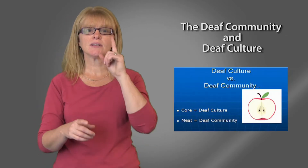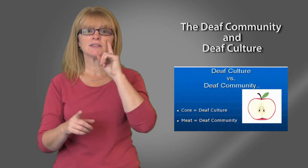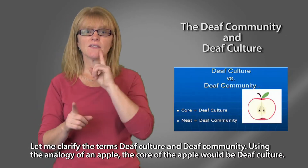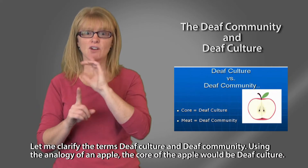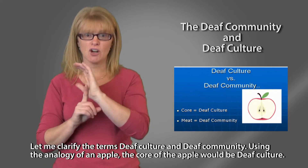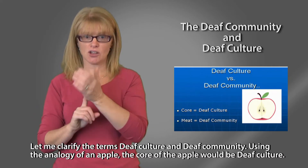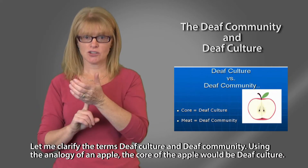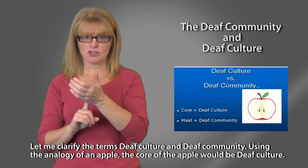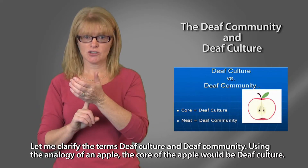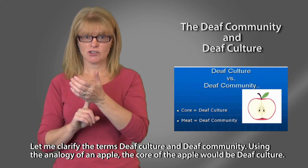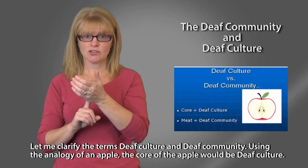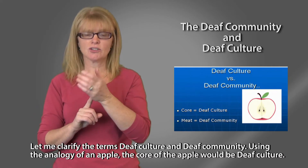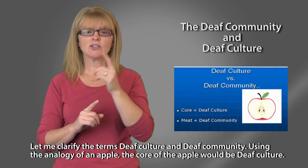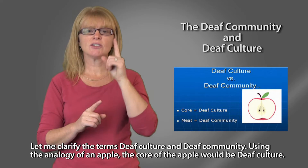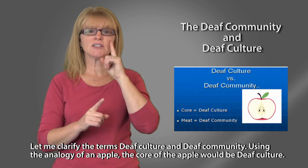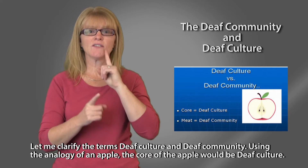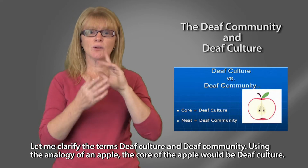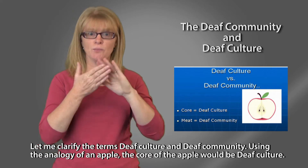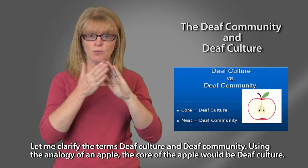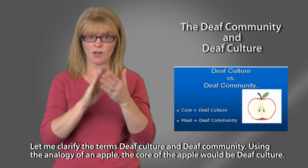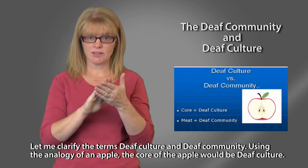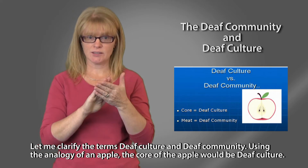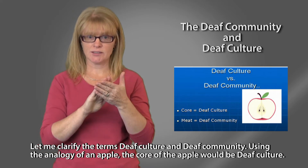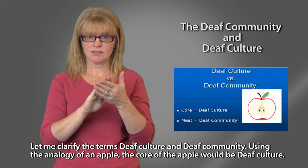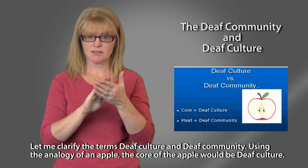Let me clarify the terms Deaf culture and Deaf community.